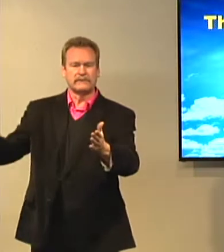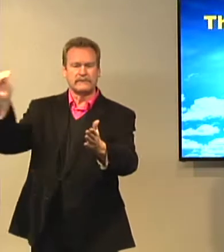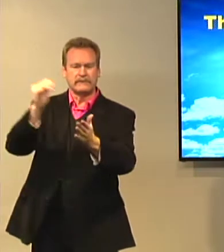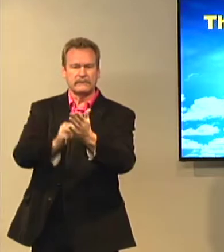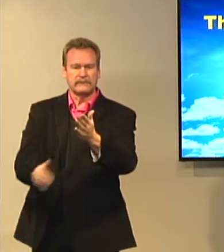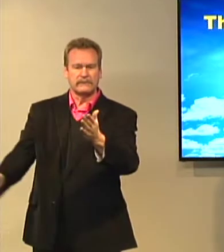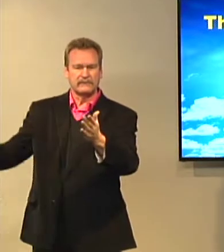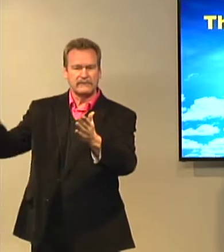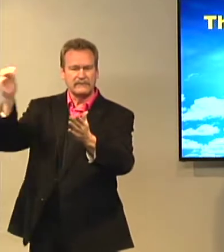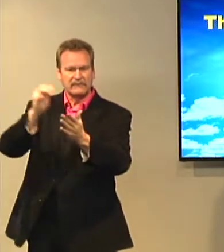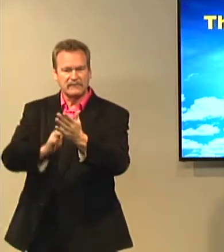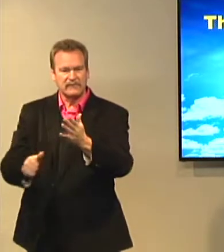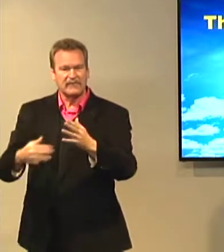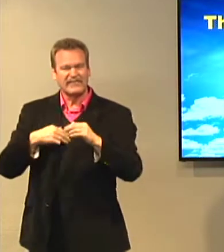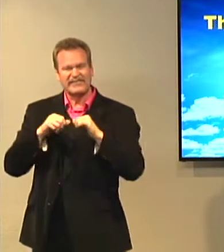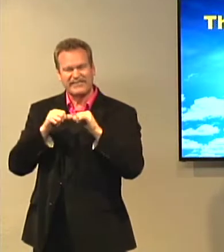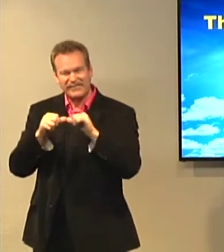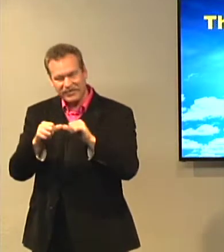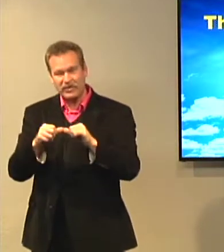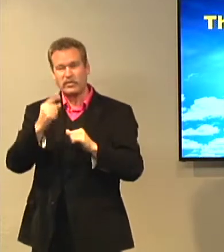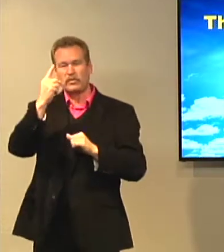over and over again.